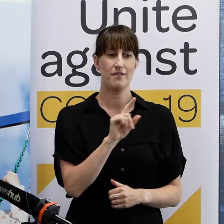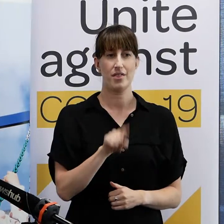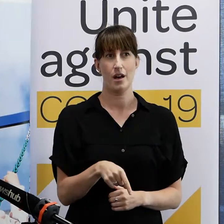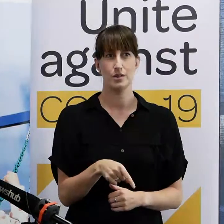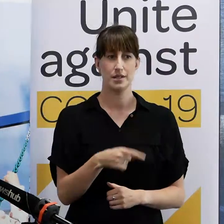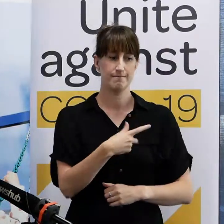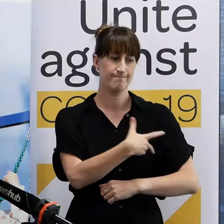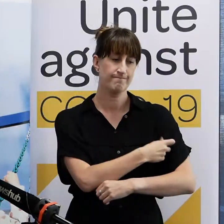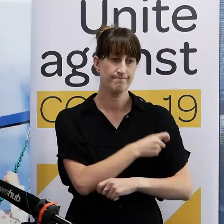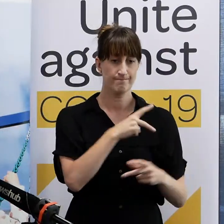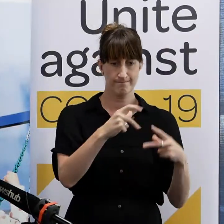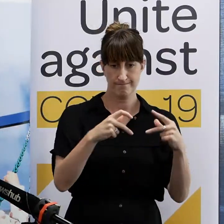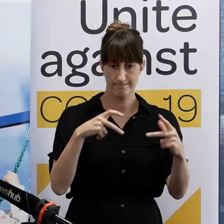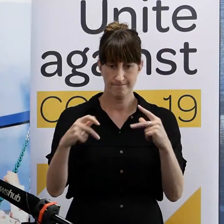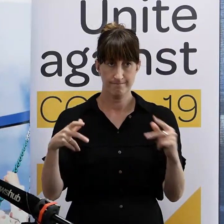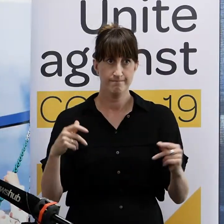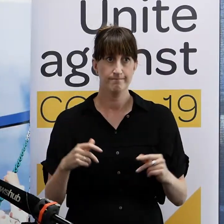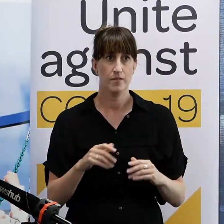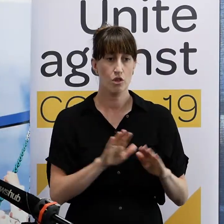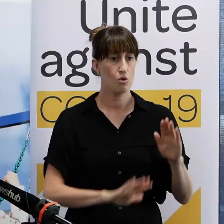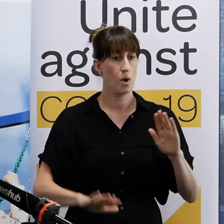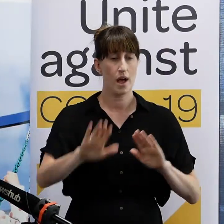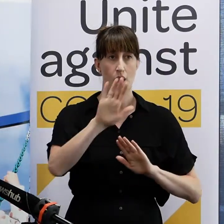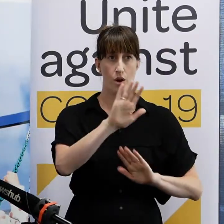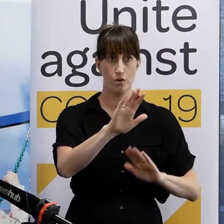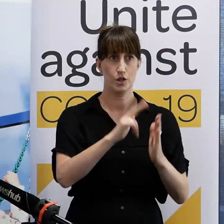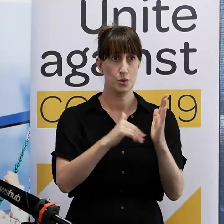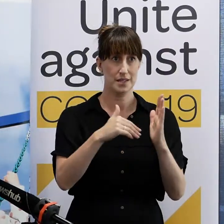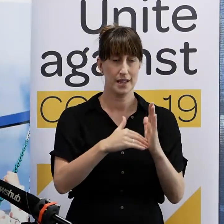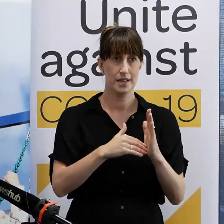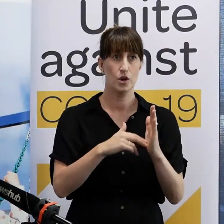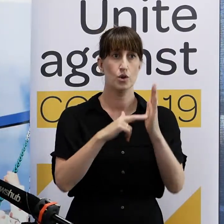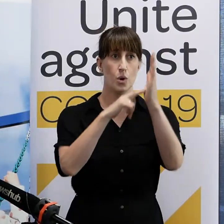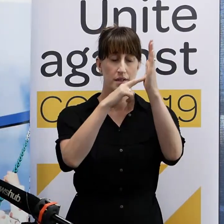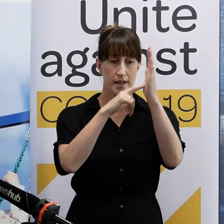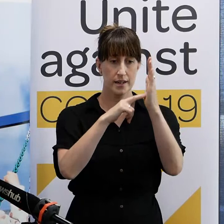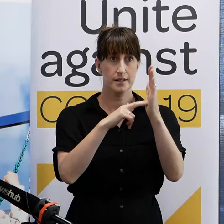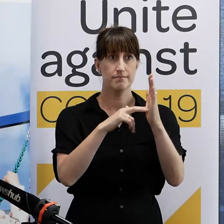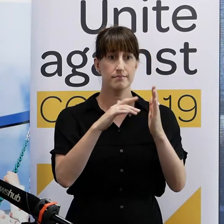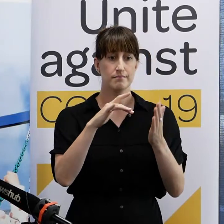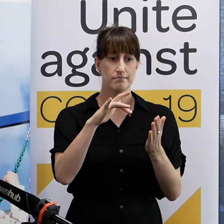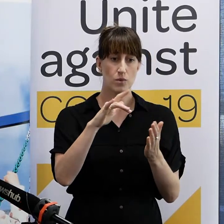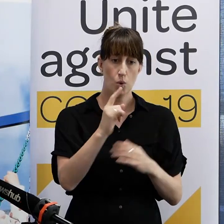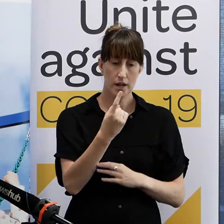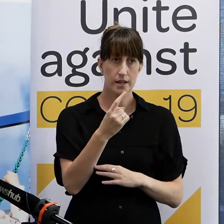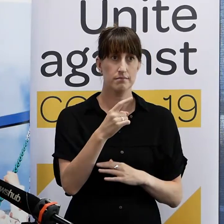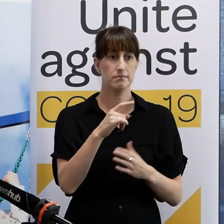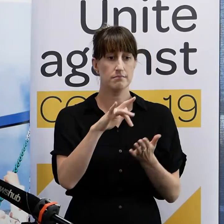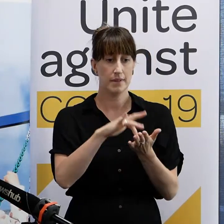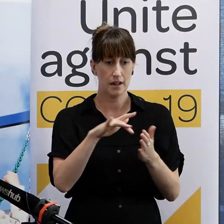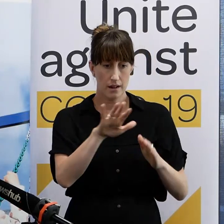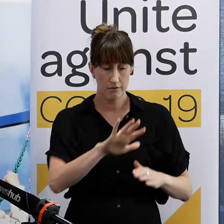through the Northern, Midlands, Central and Southern regions, and also by our Defence Force.